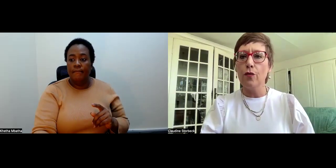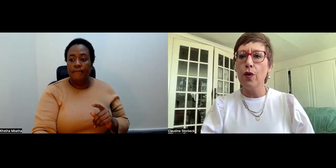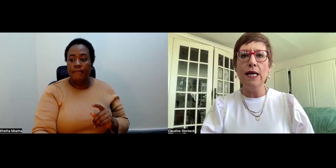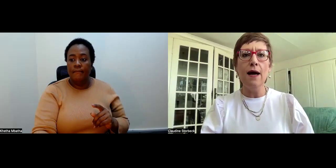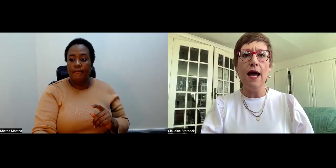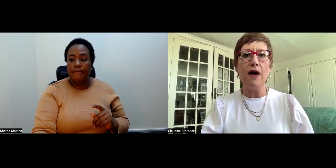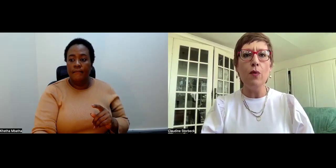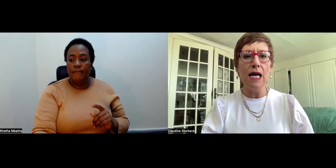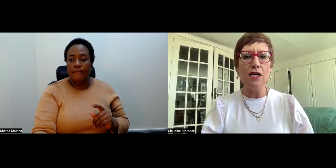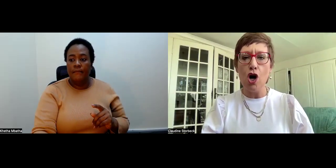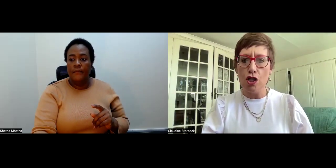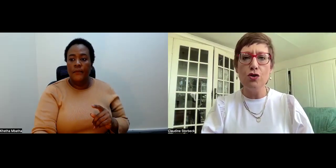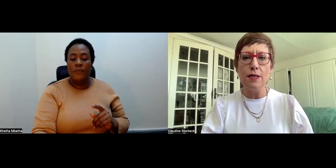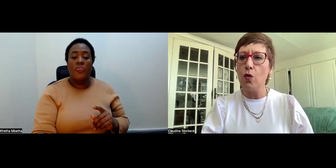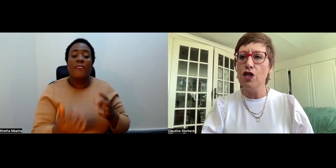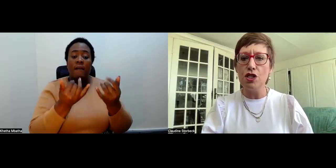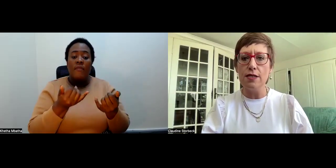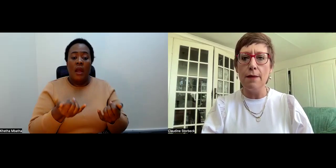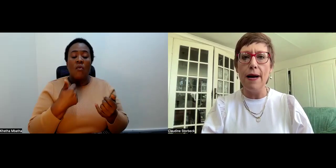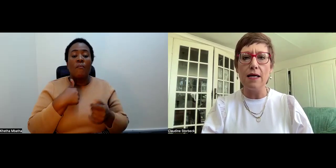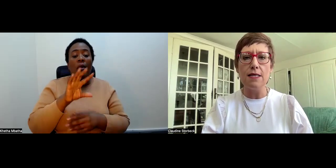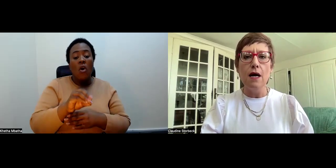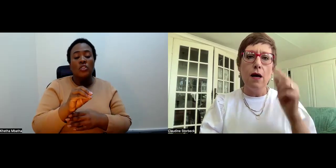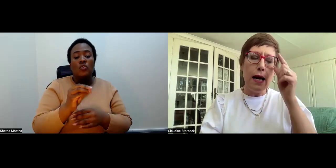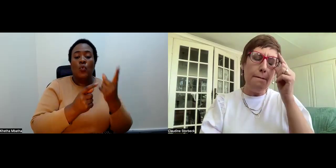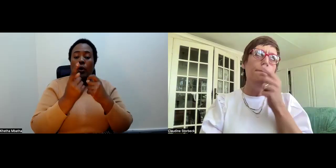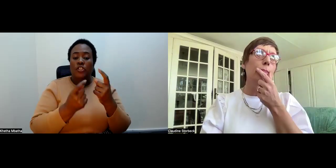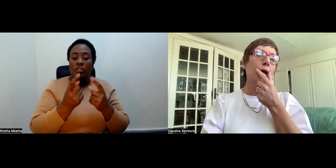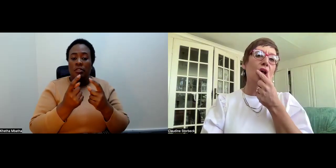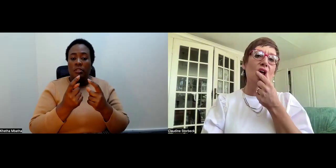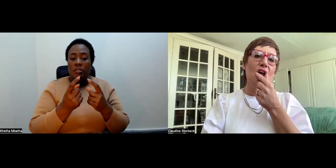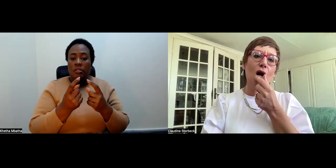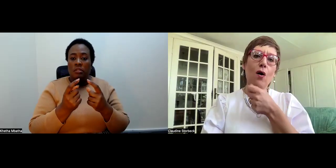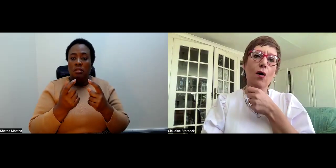So we now have, I would like to ask you some questions about